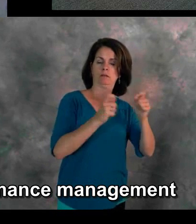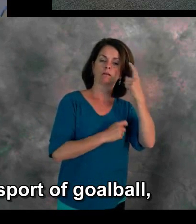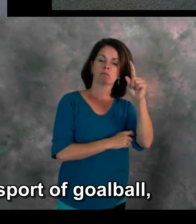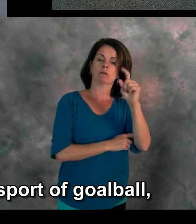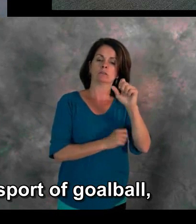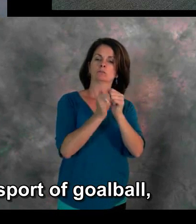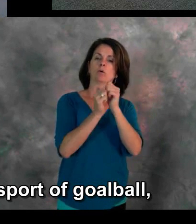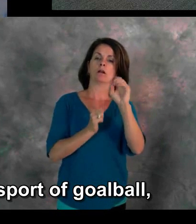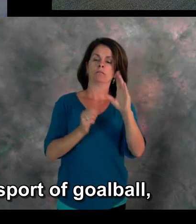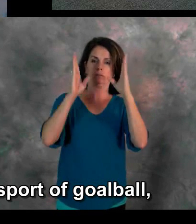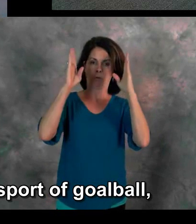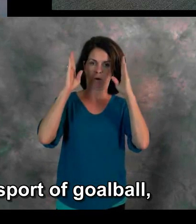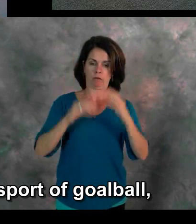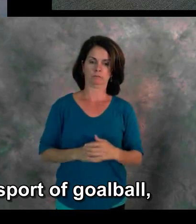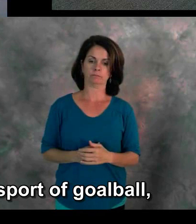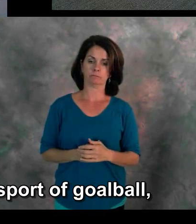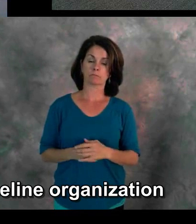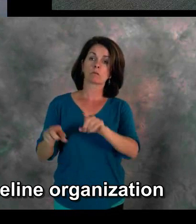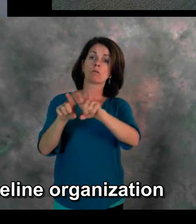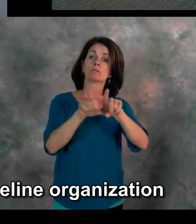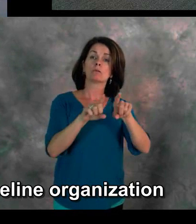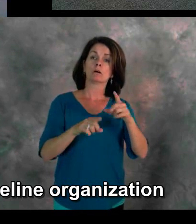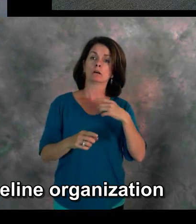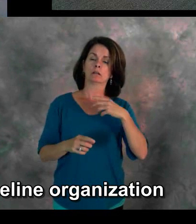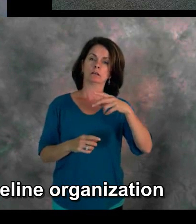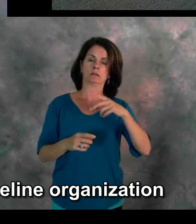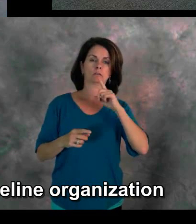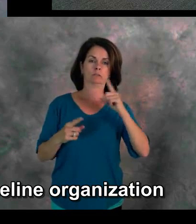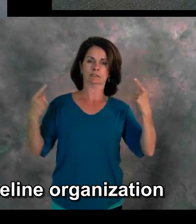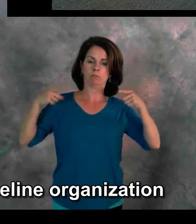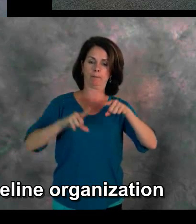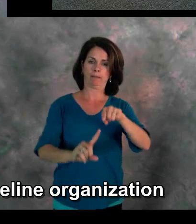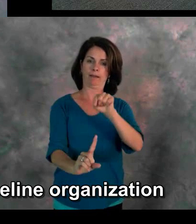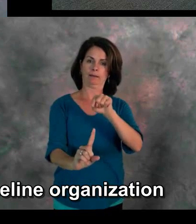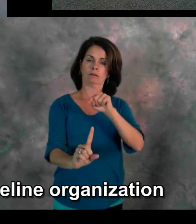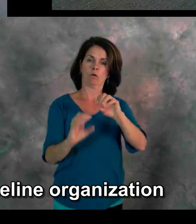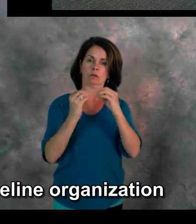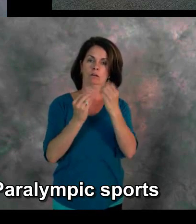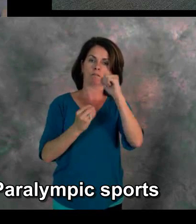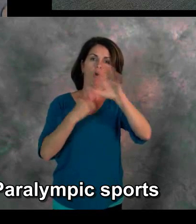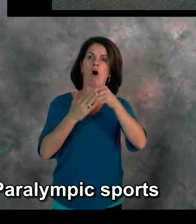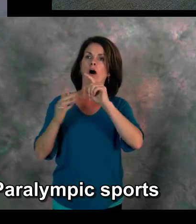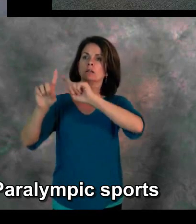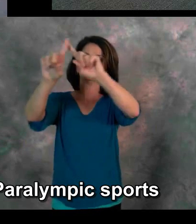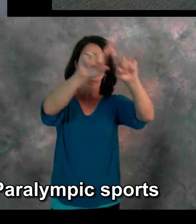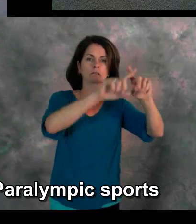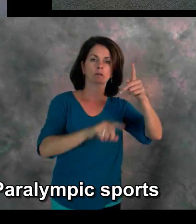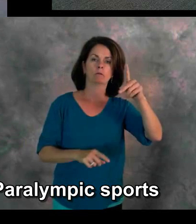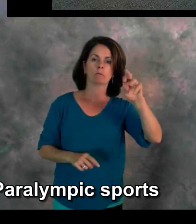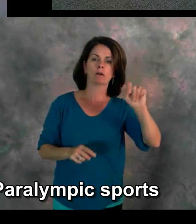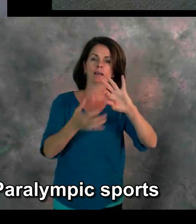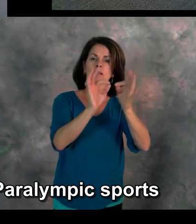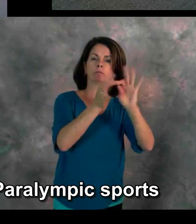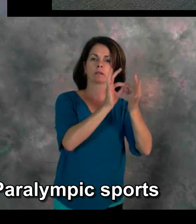management organization for the sport of goalball, as well as being a pipeline organization for all